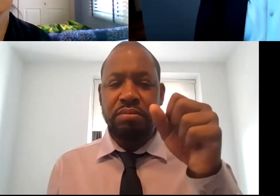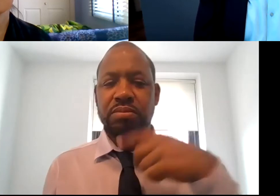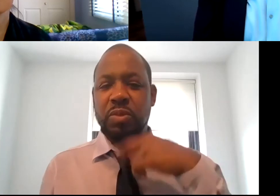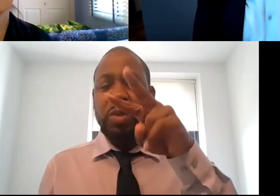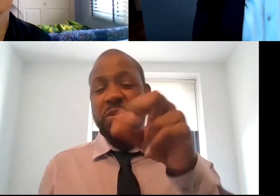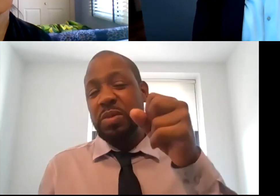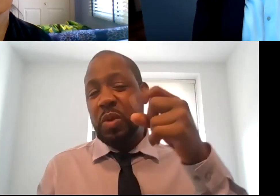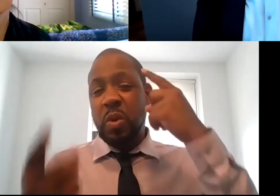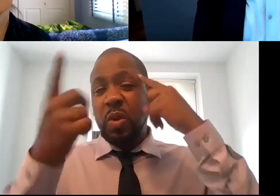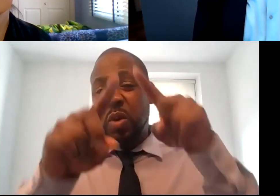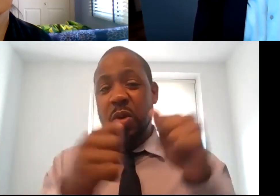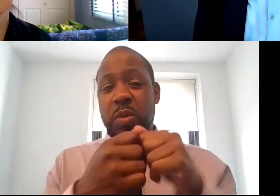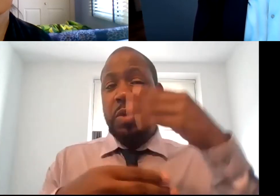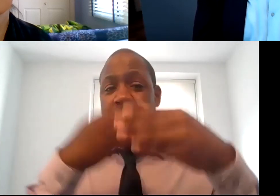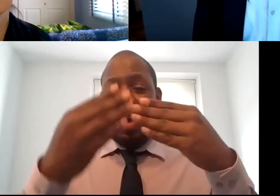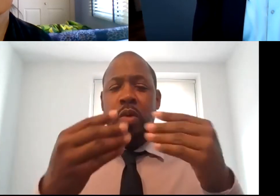Yes.